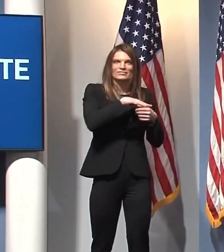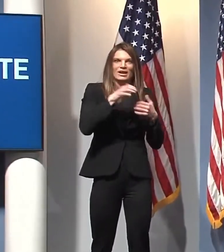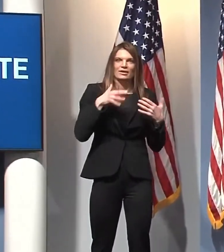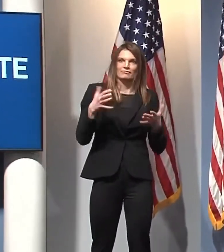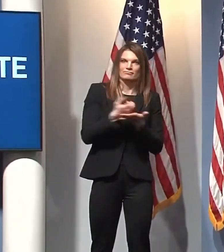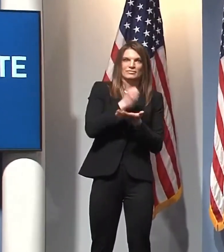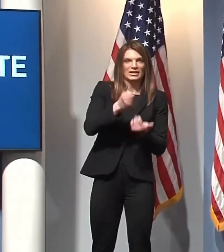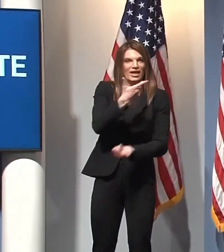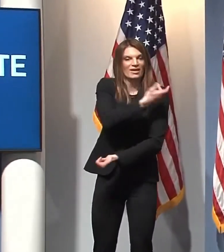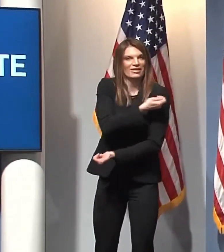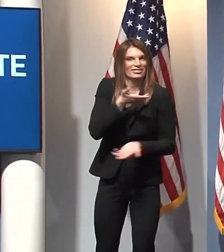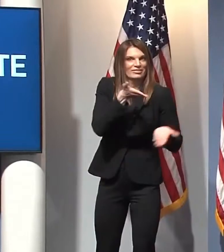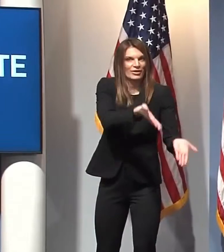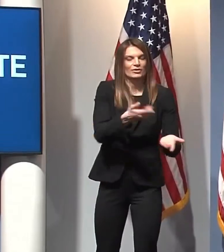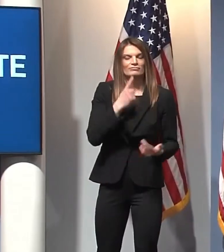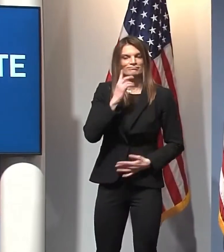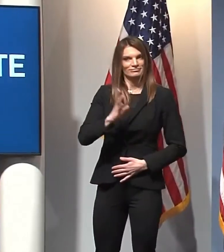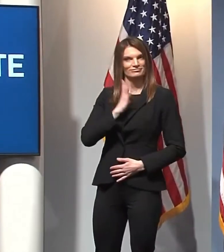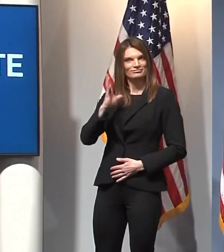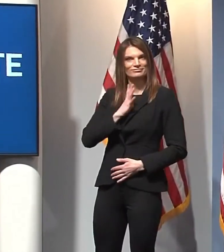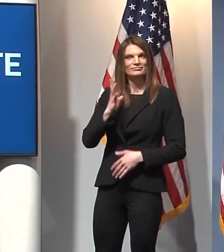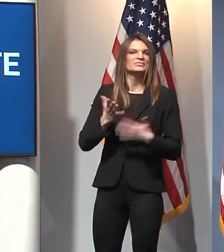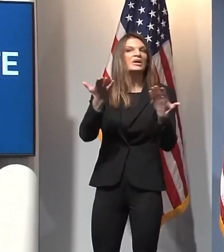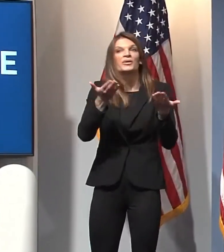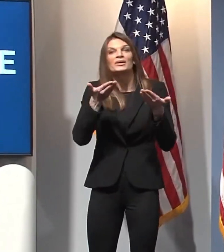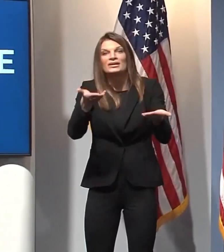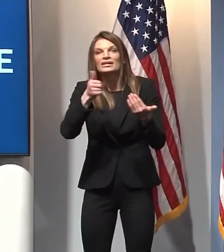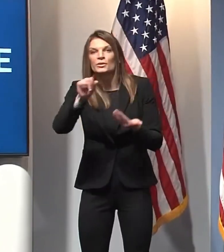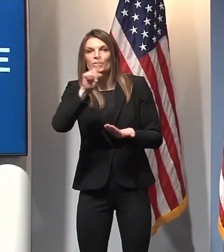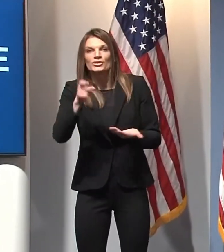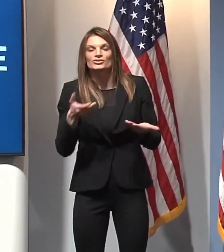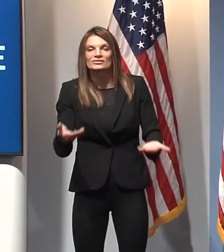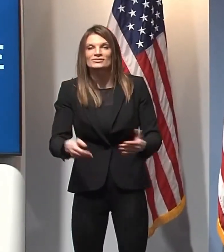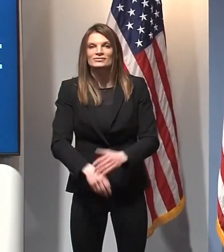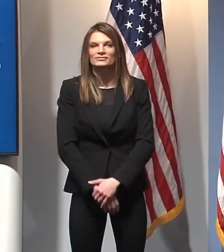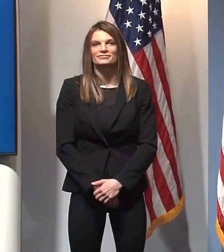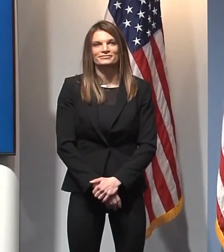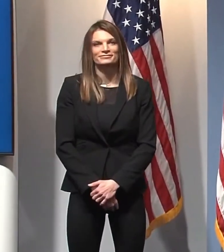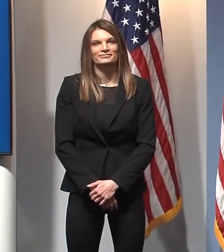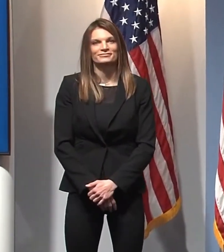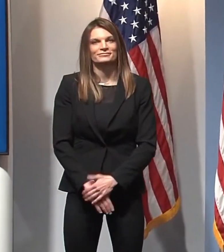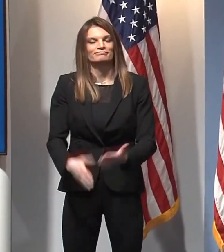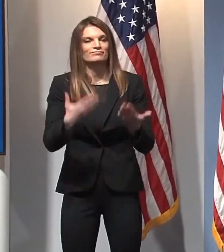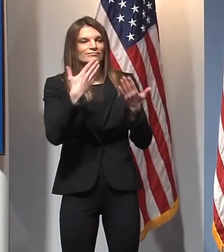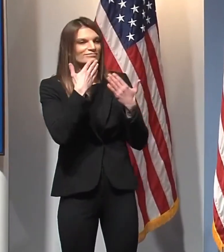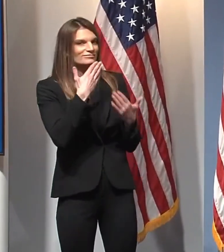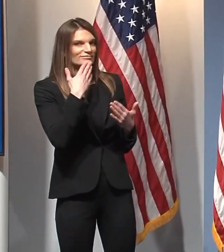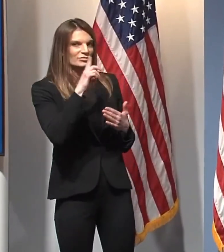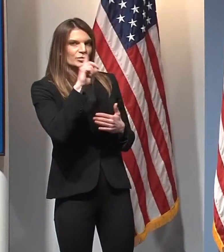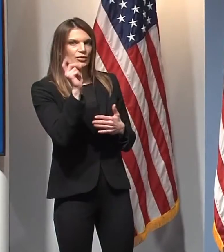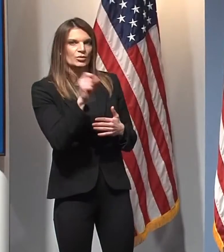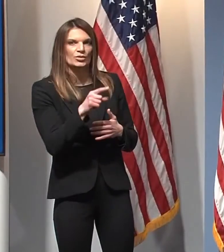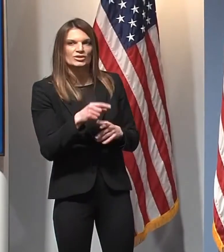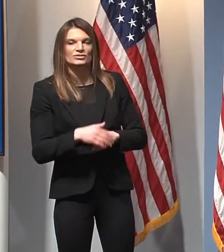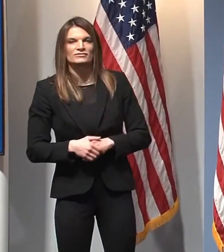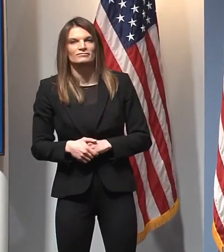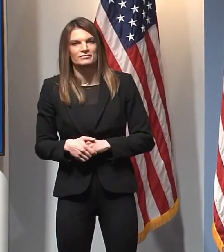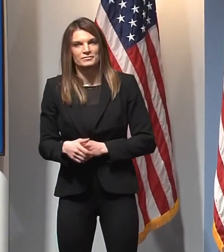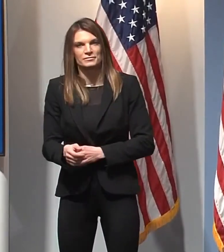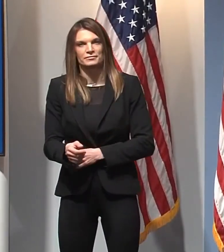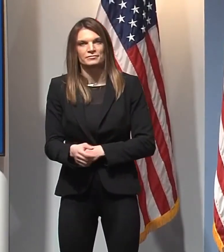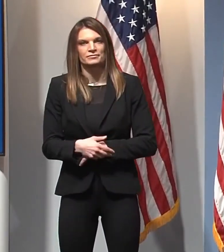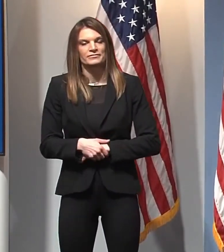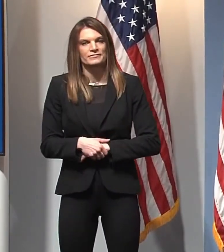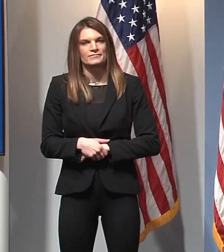So with that, happy to open it up for a few questions. Thank you, Governor. Our first question will come from Rick Albin of